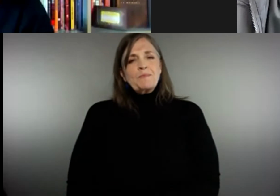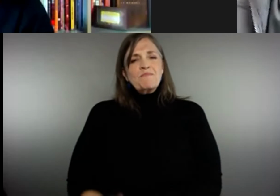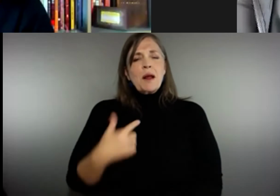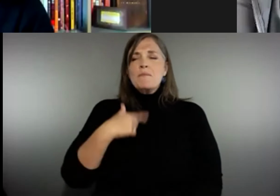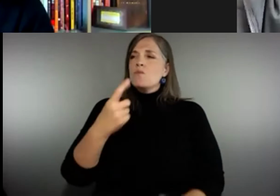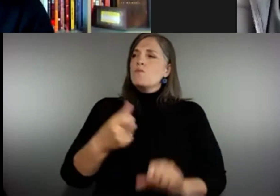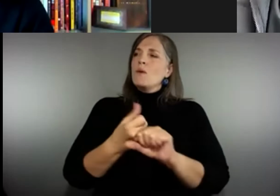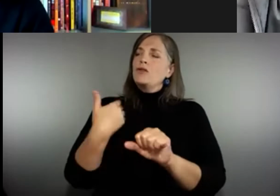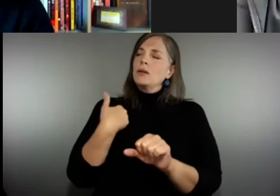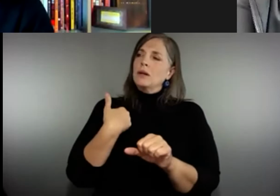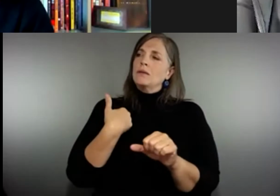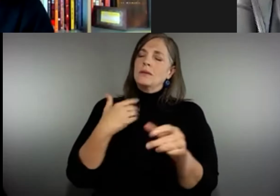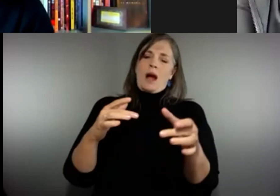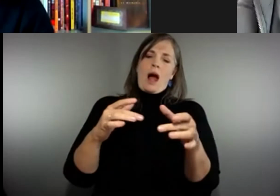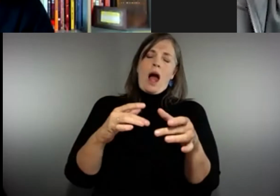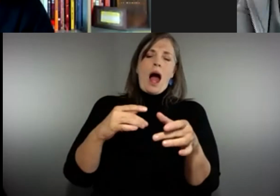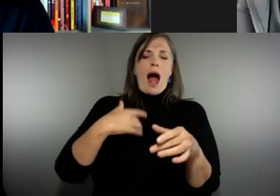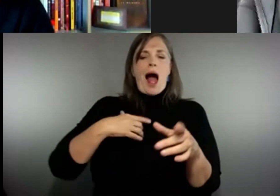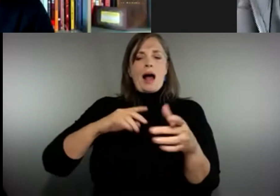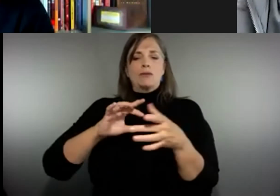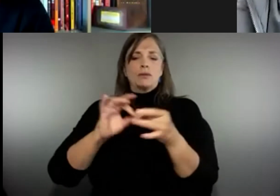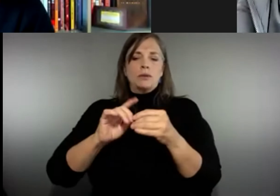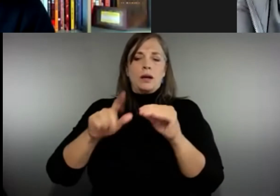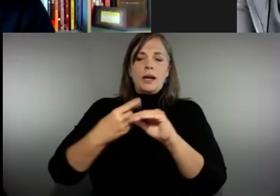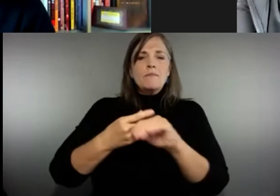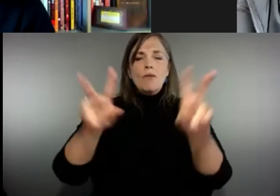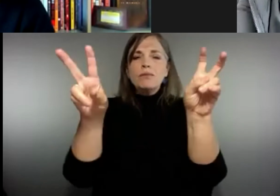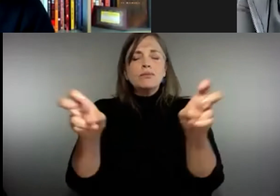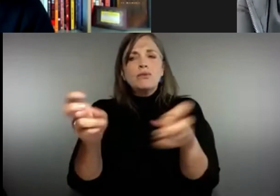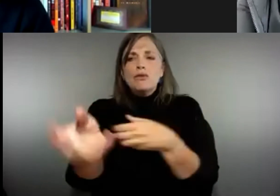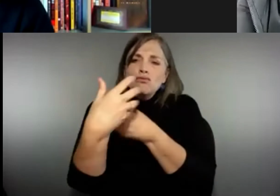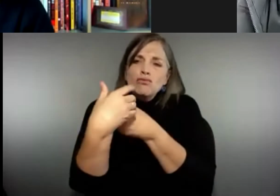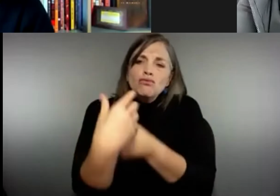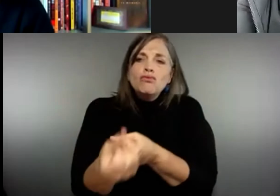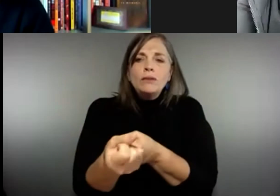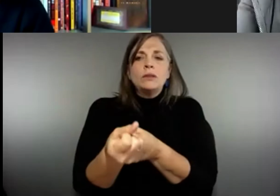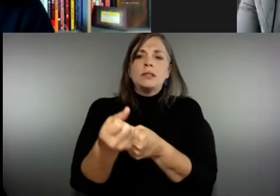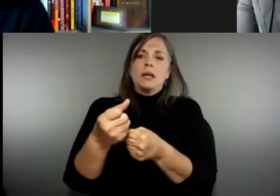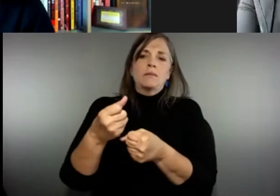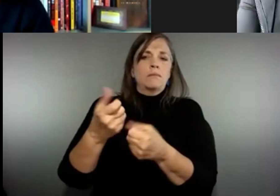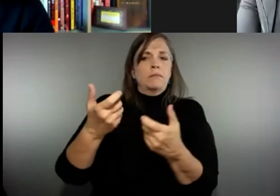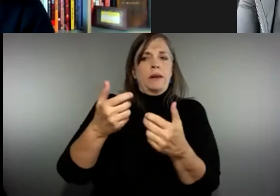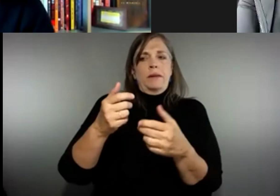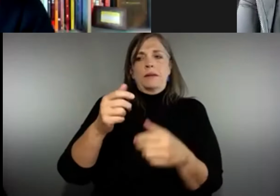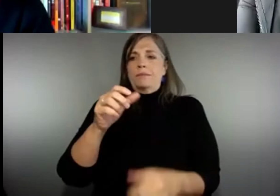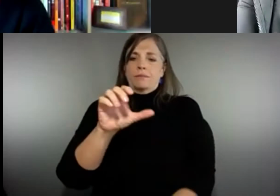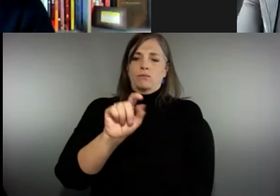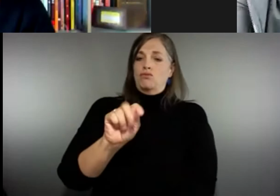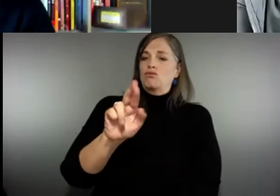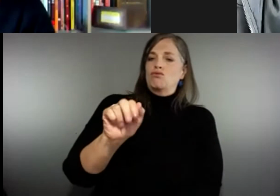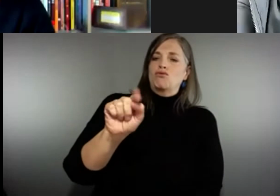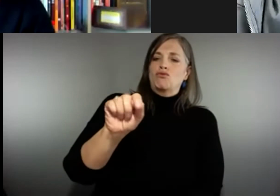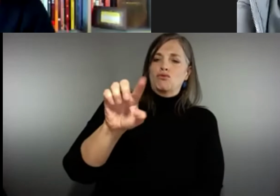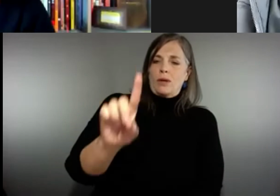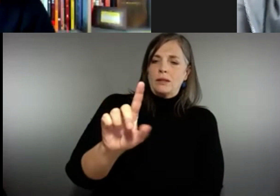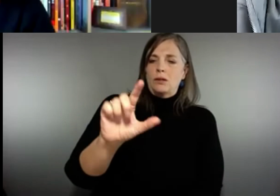ago about trusted credible messengers and and a lot of my colleagues in this race have adopted that language and i'm really pleased about that um